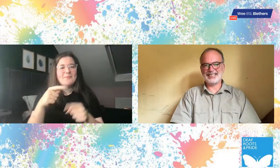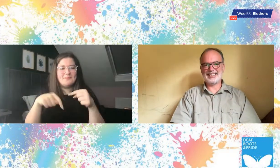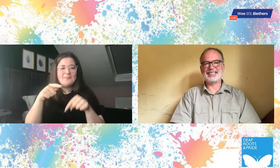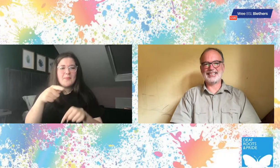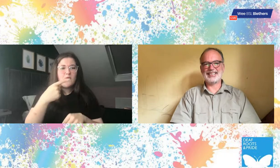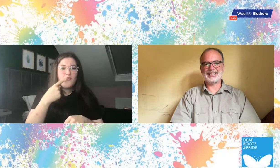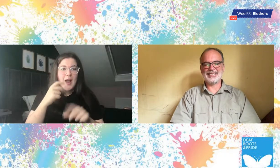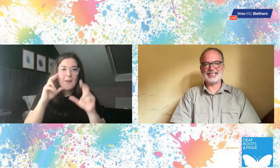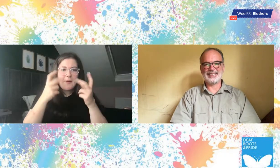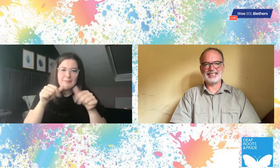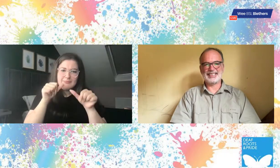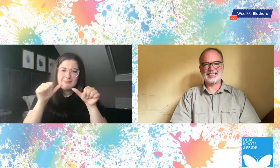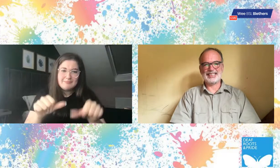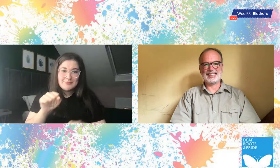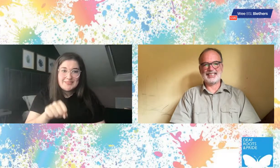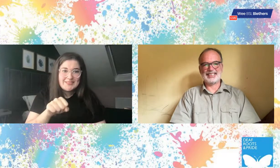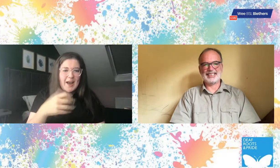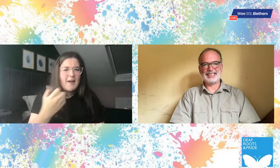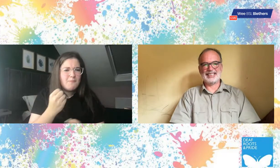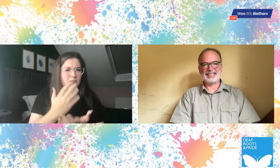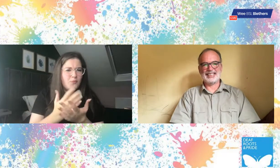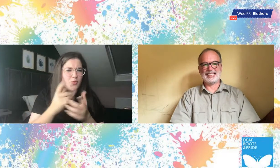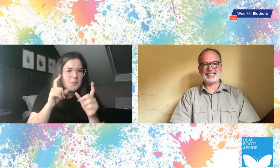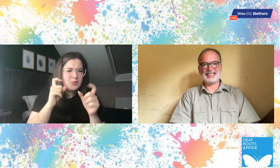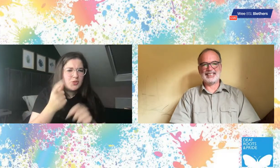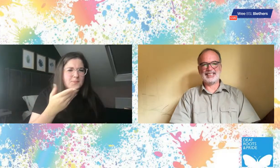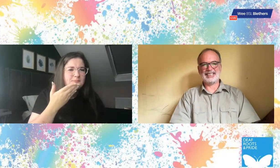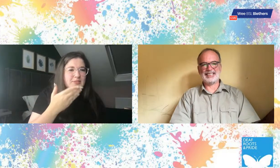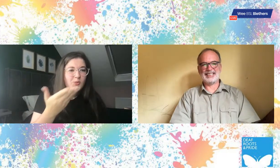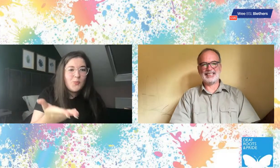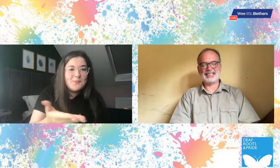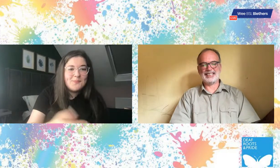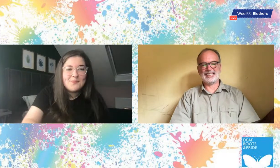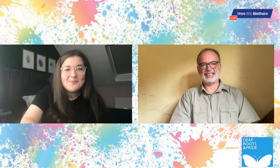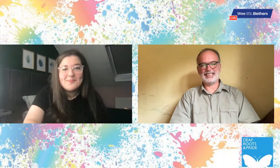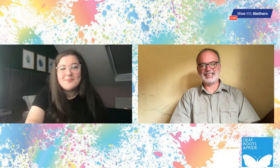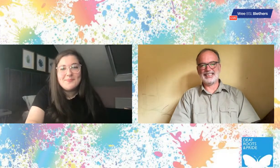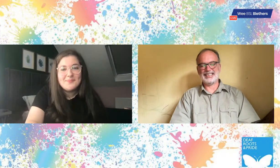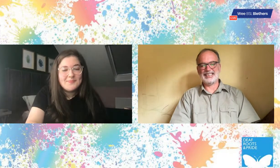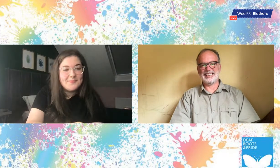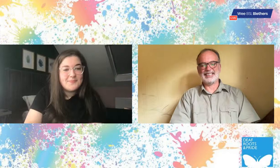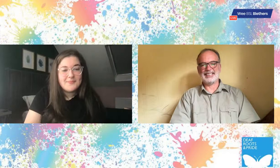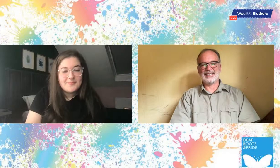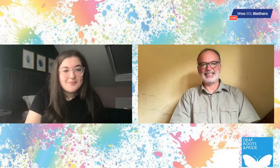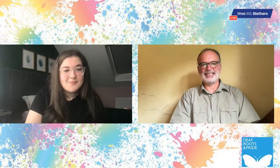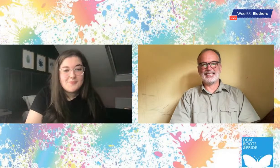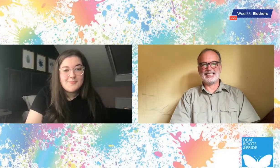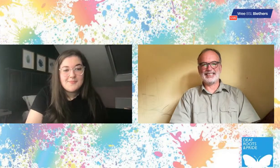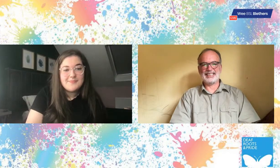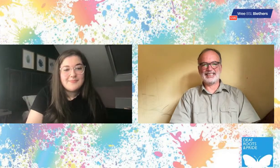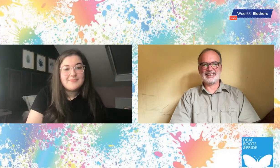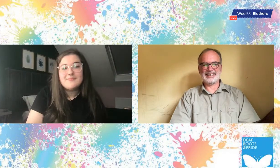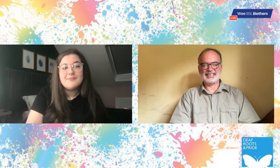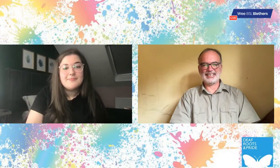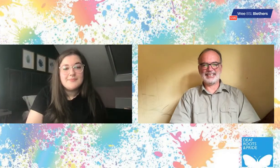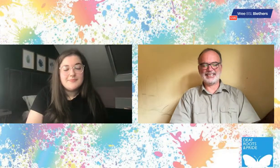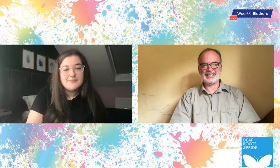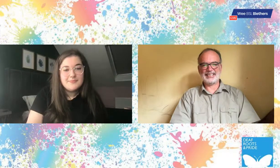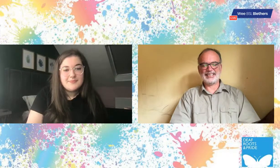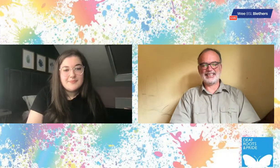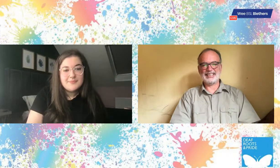that. photograph of that. Yeah. But the red panda's definitely your favourite. So can we have the picture of the red panda,